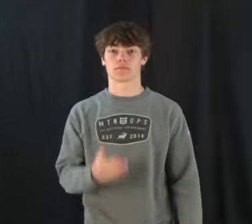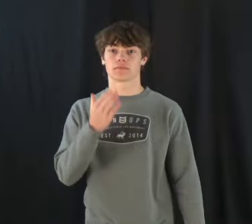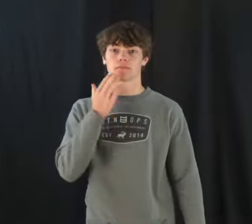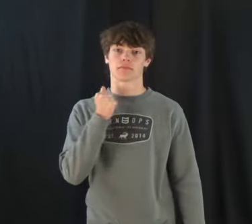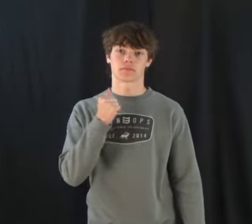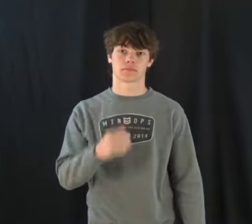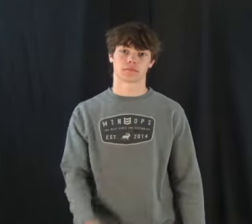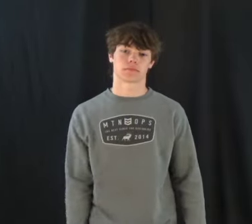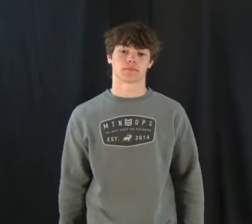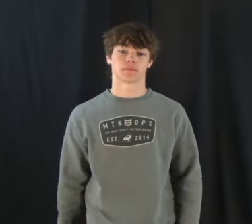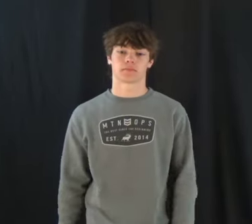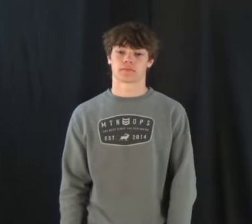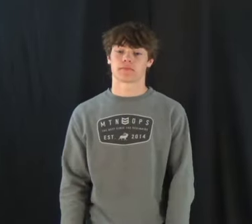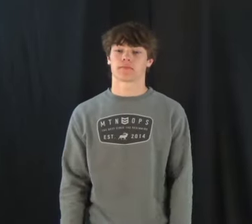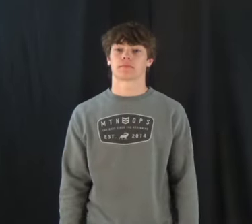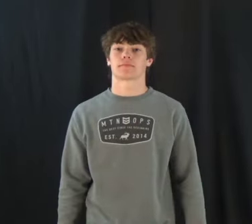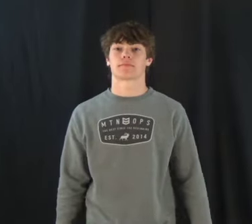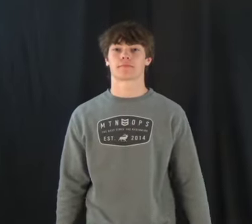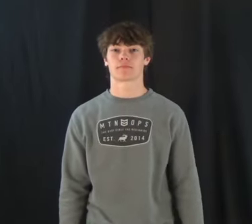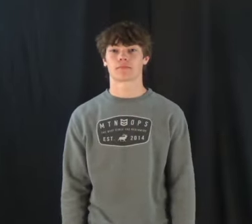sure got you Oh,